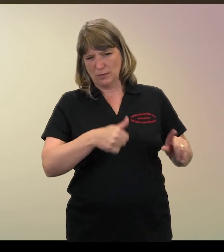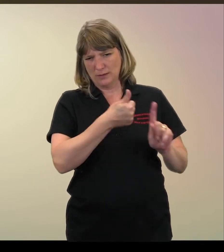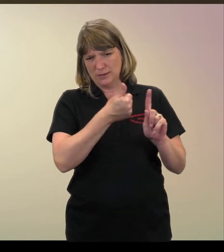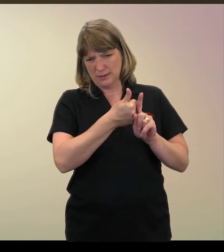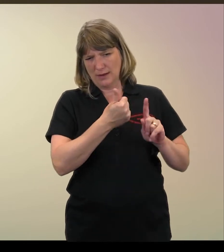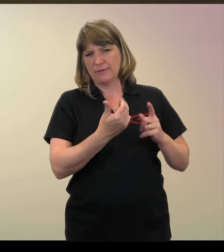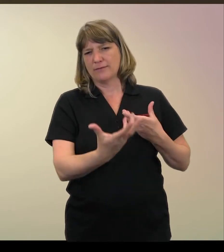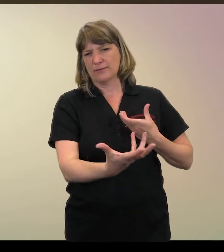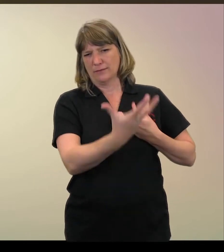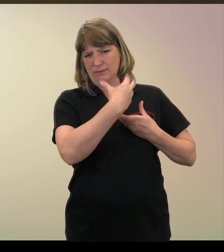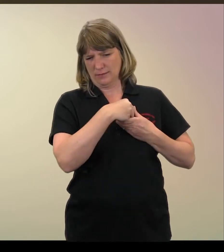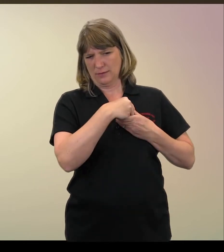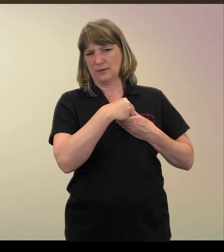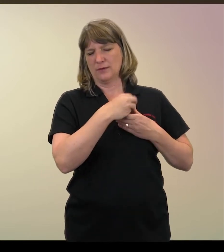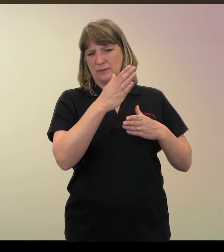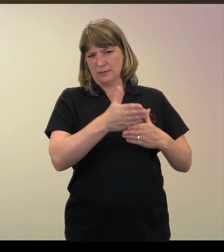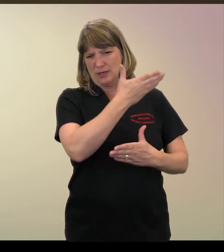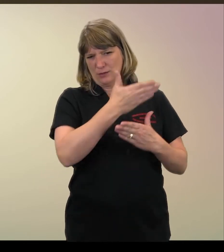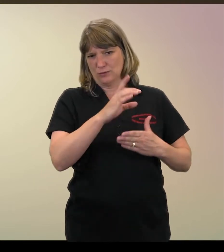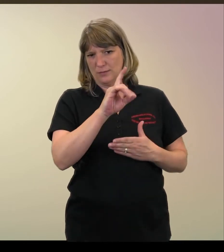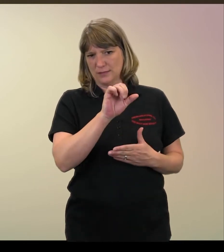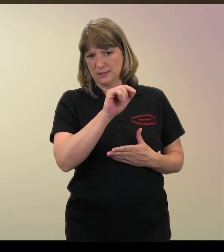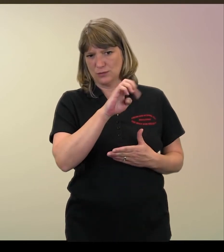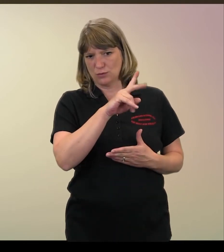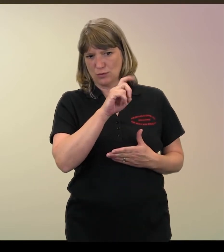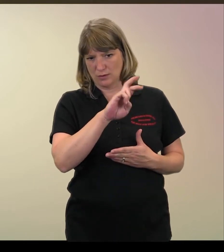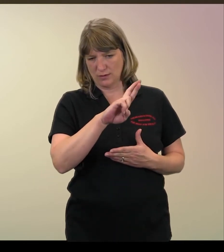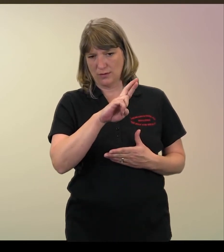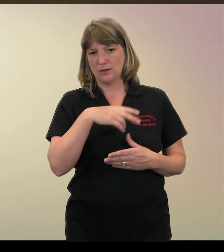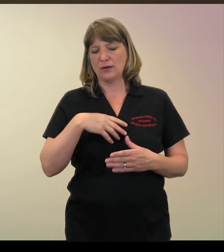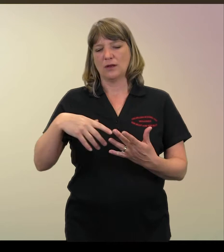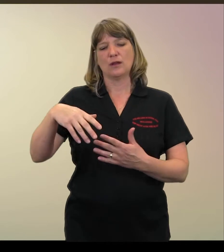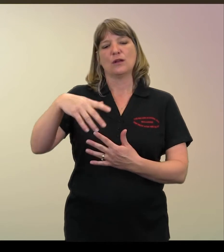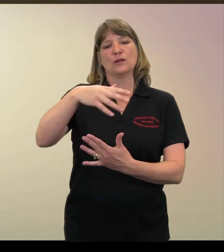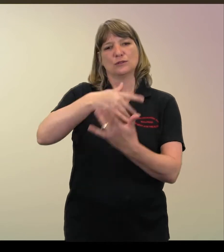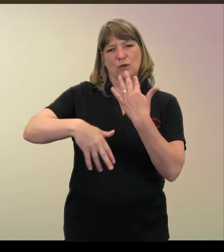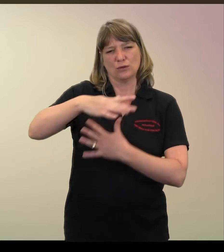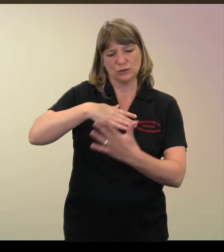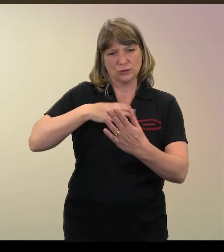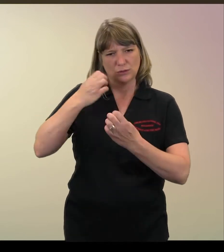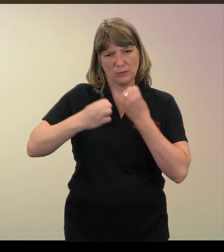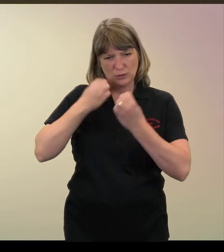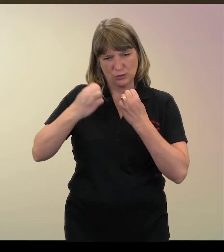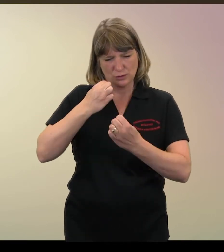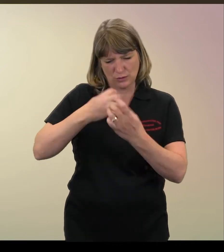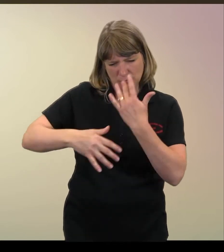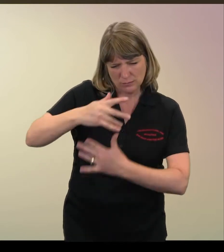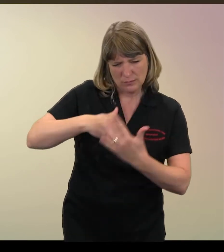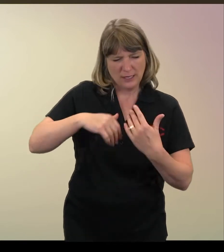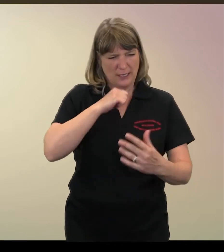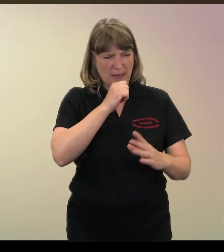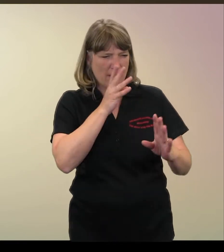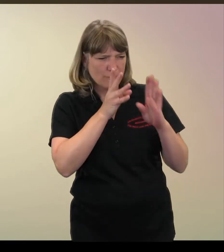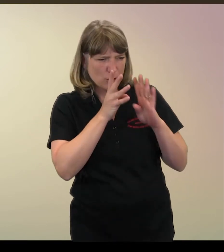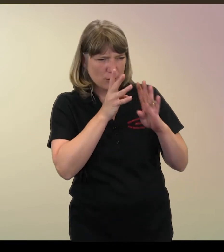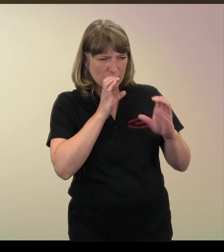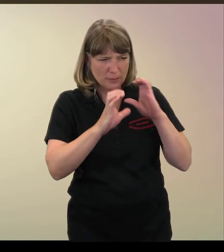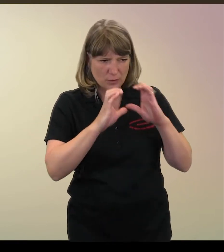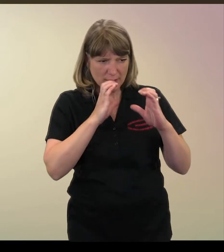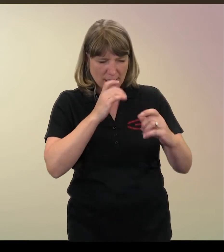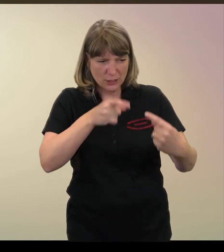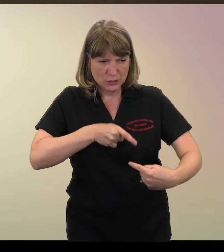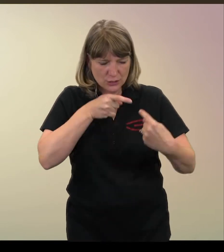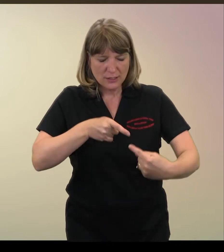who have an autism spectrum disorder are specifically difficulties with social emotional reciprocity, difficulties with